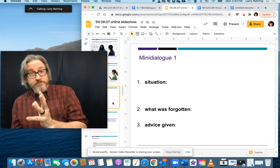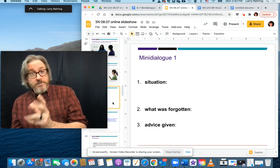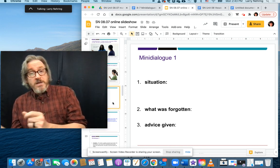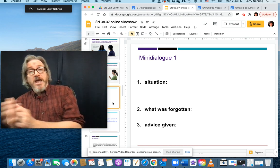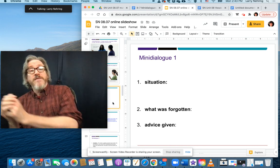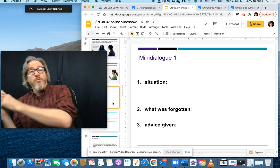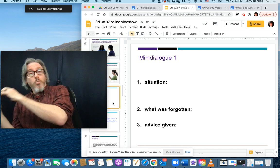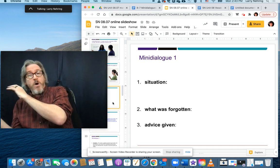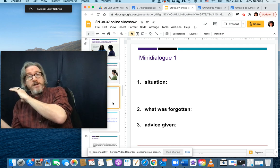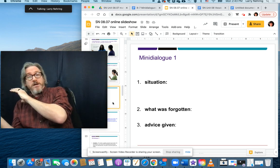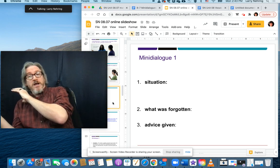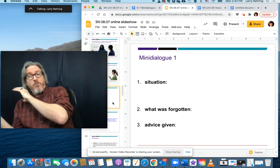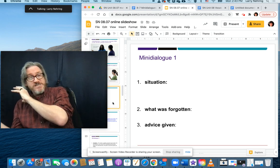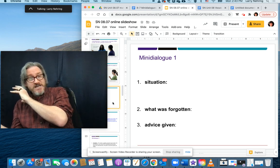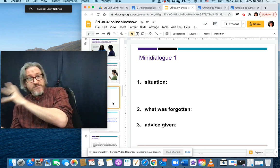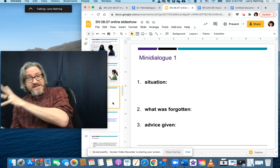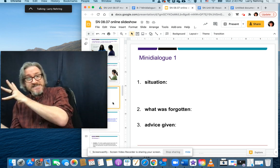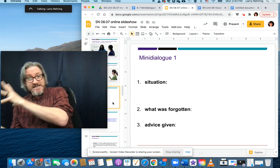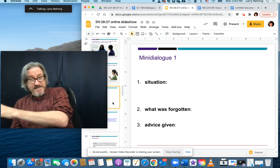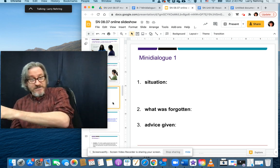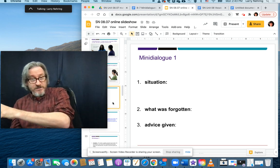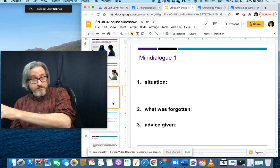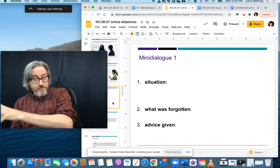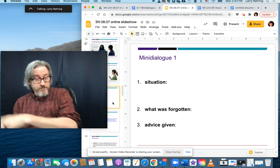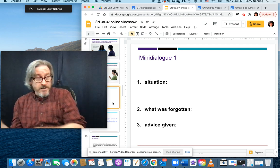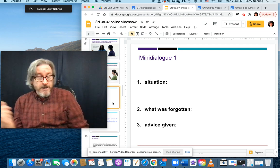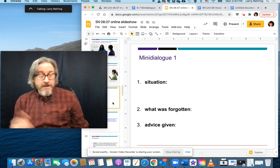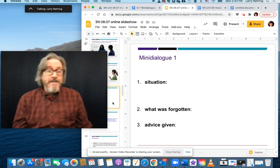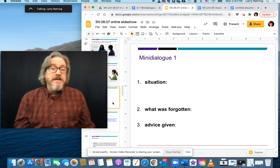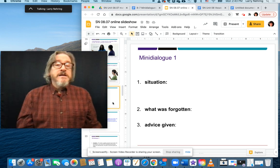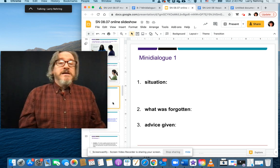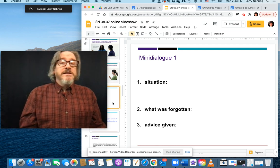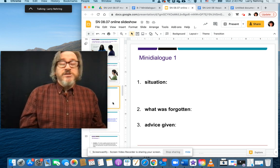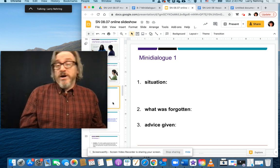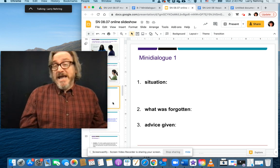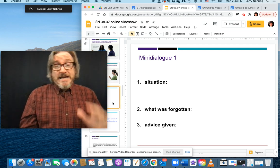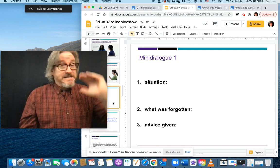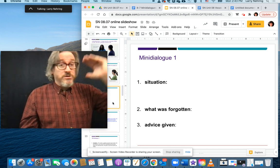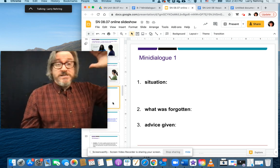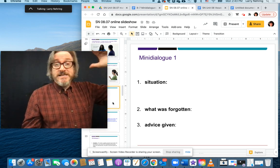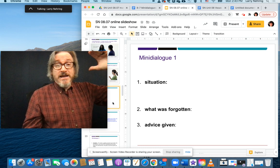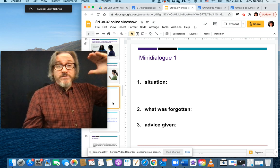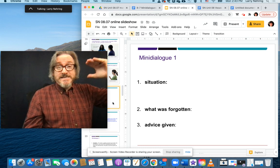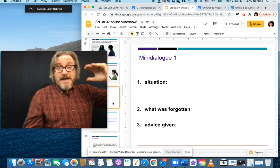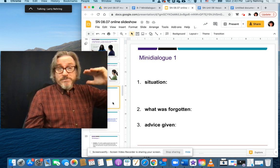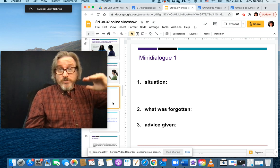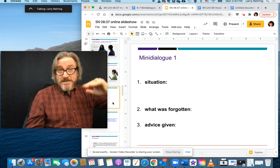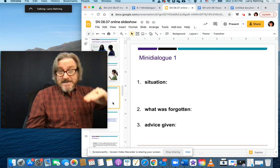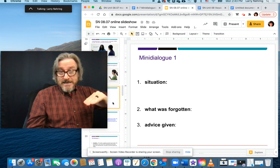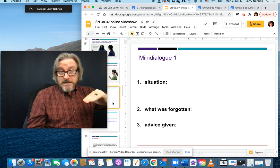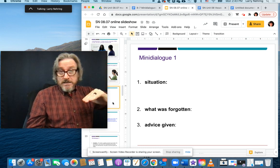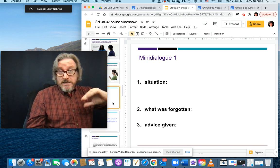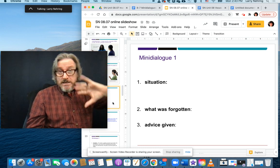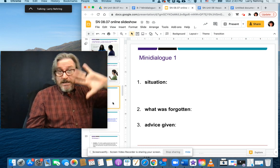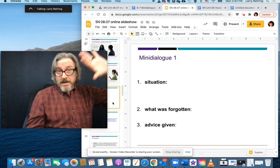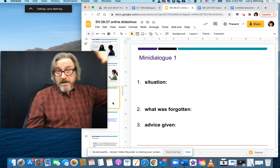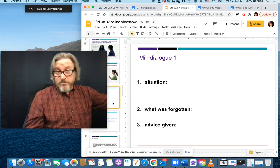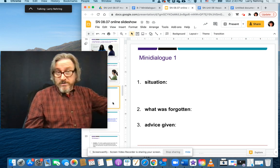forgotten? And then what was the advice given? So again, it's those same steps we